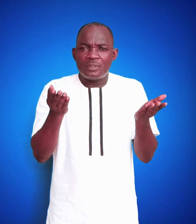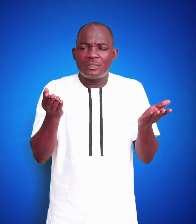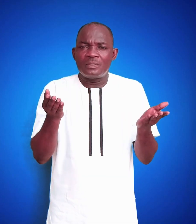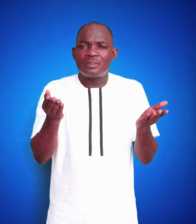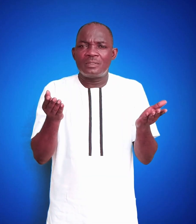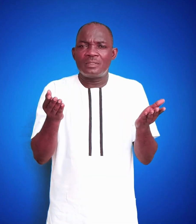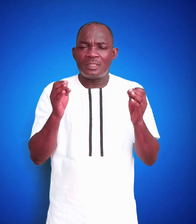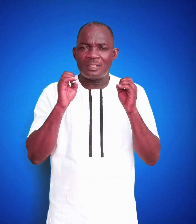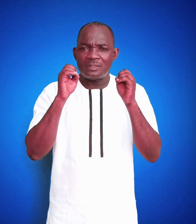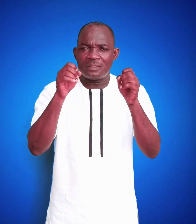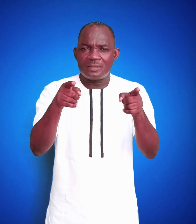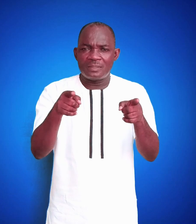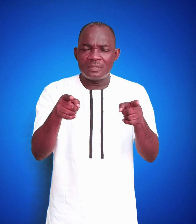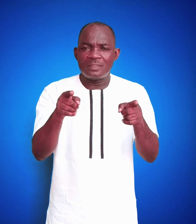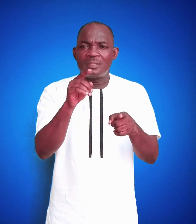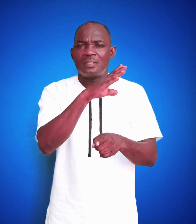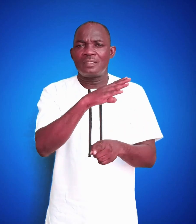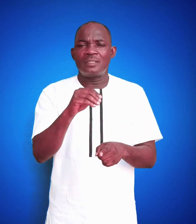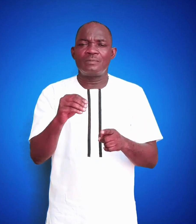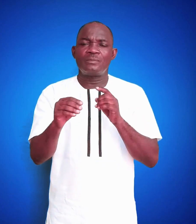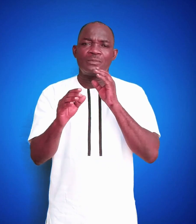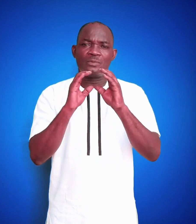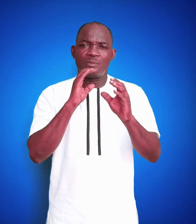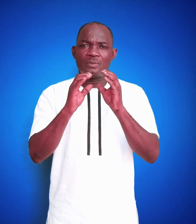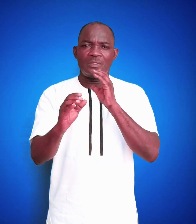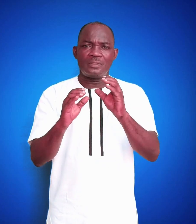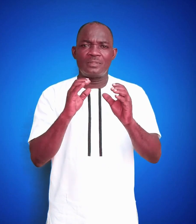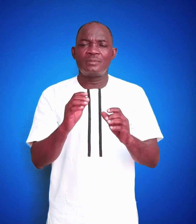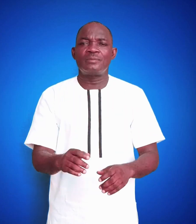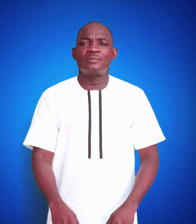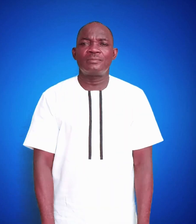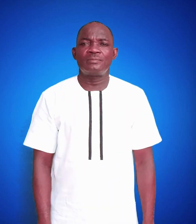Information, Education and Communication;